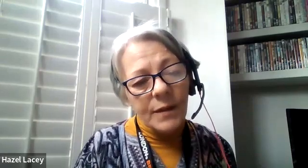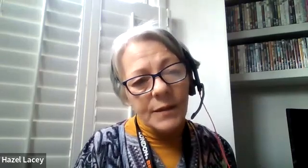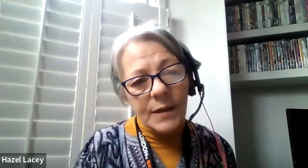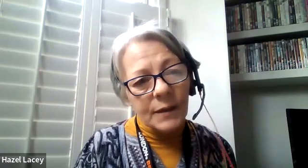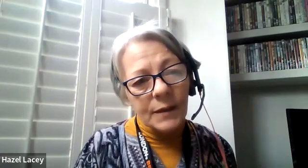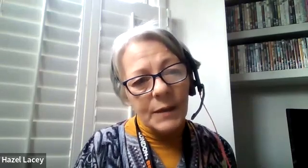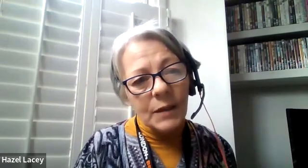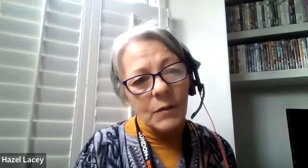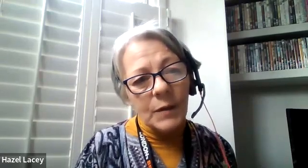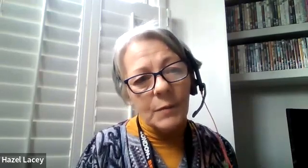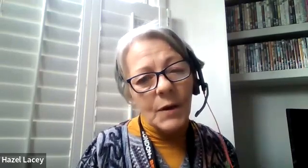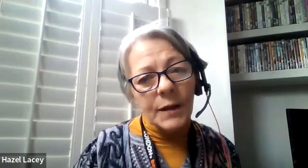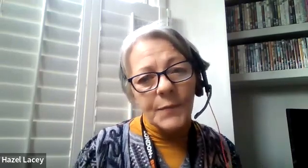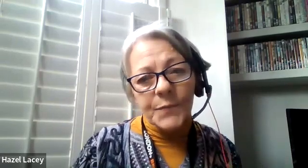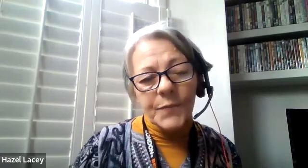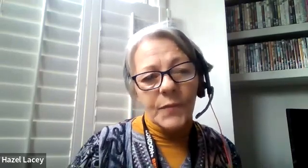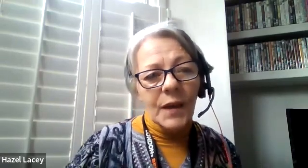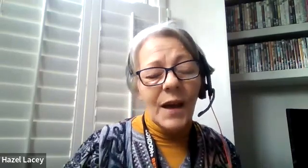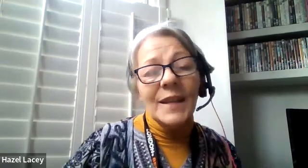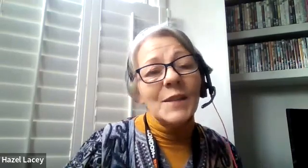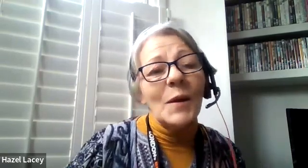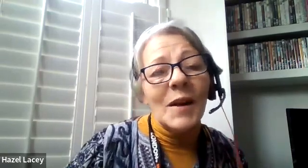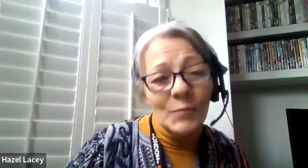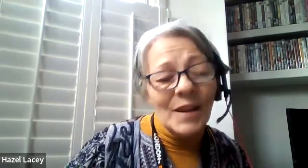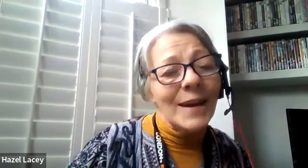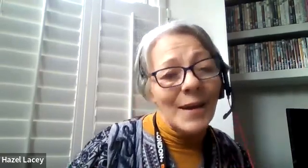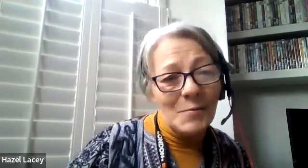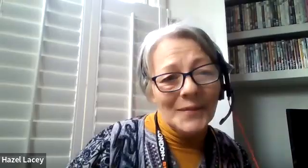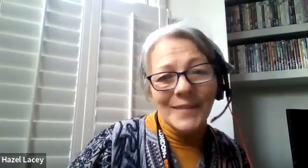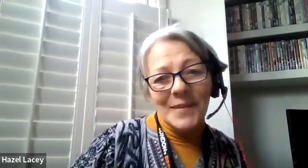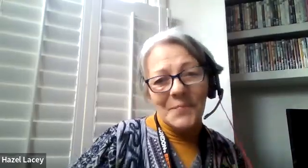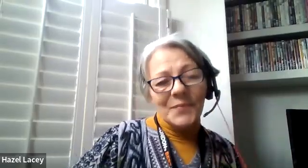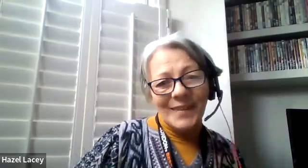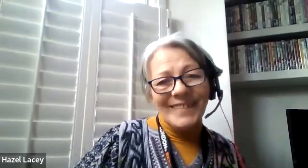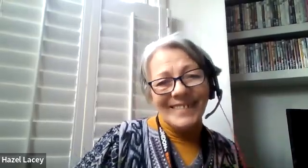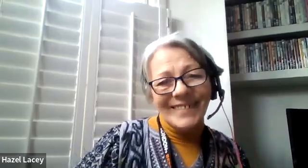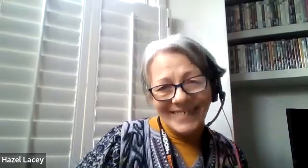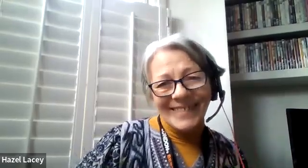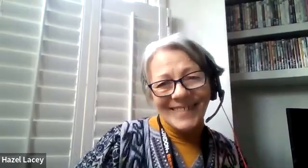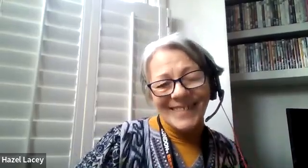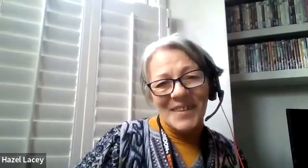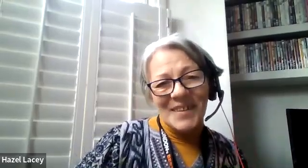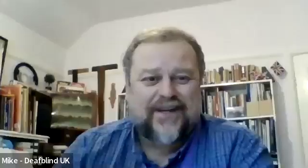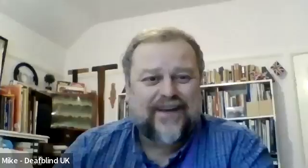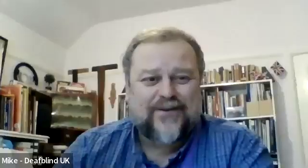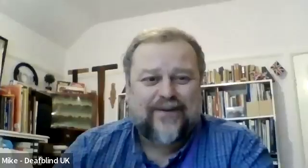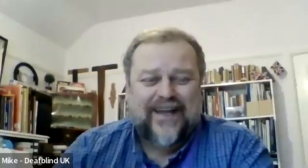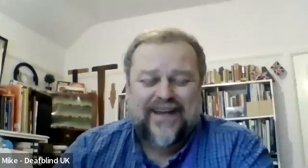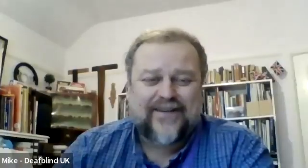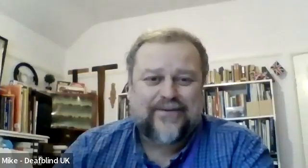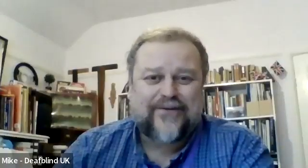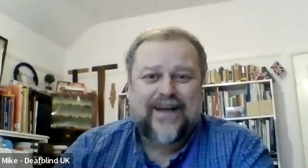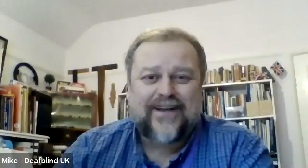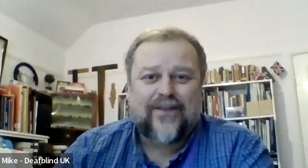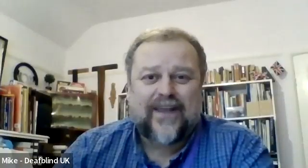So yeah, that I completely agree with you, Mike. And that's where I'd like help. There's a long journey of travel ahead